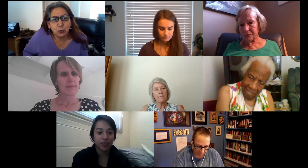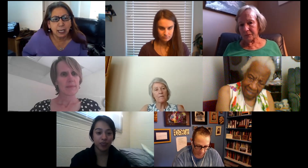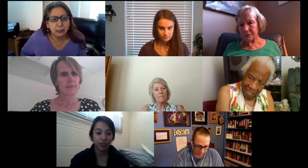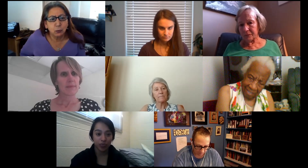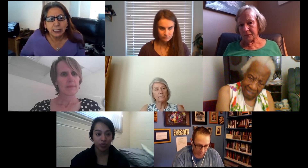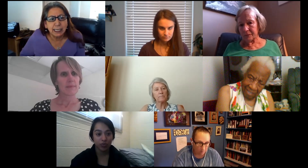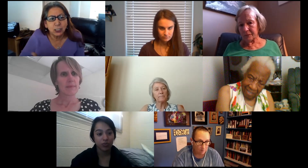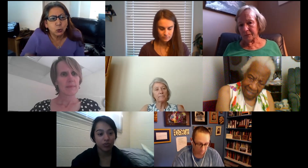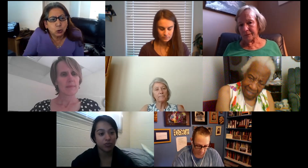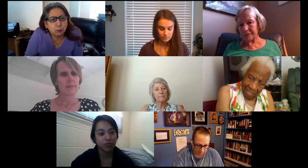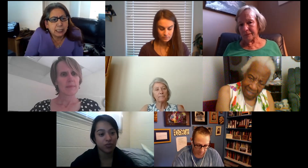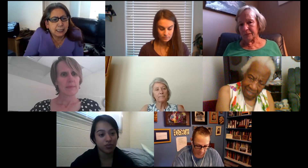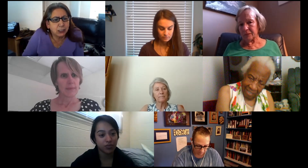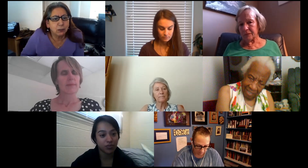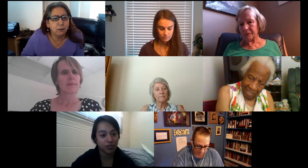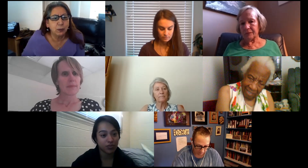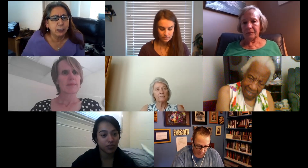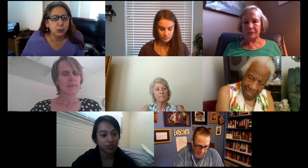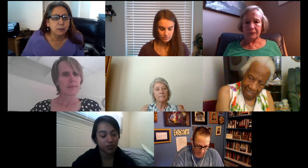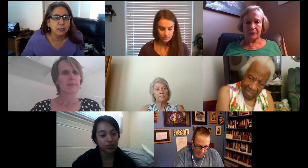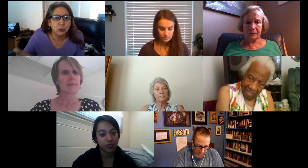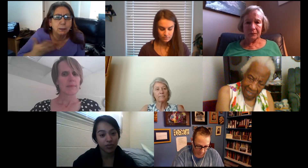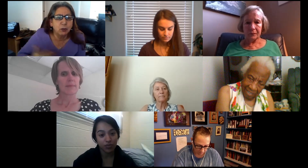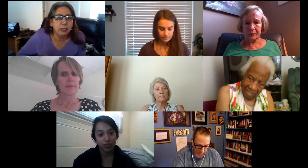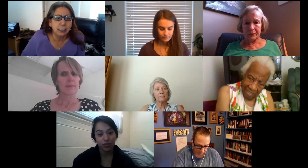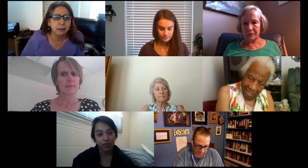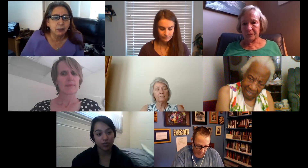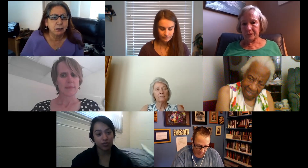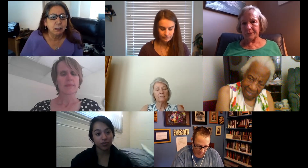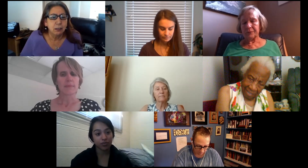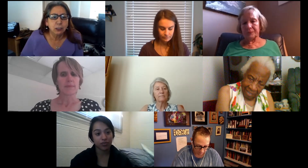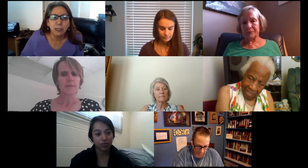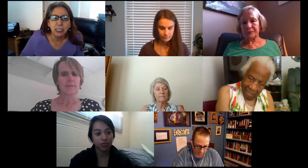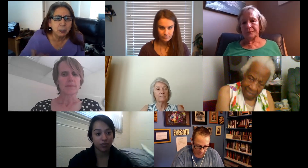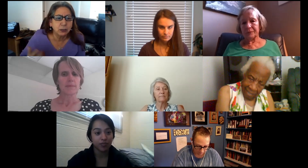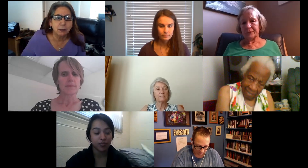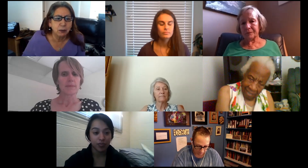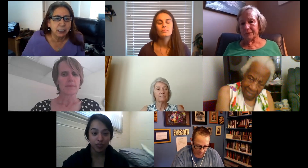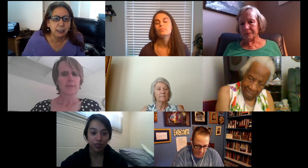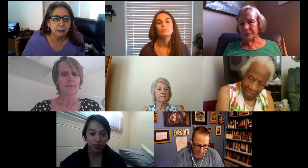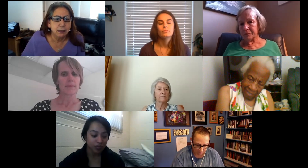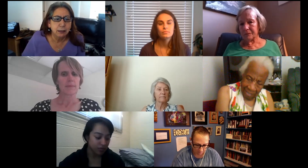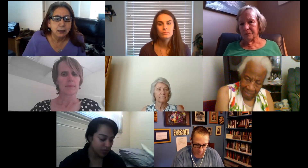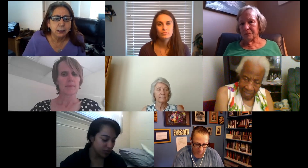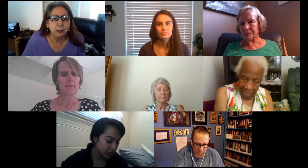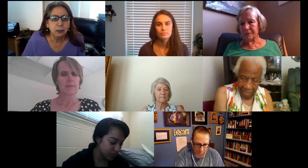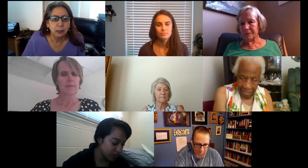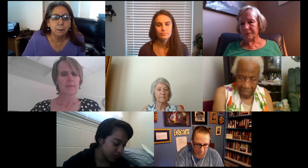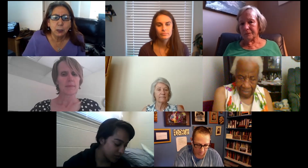ask, what can I do to make it easier for the two of us to communicate? You know, there's many ways to communicate. So the